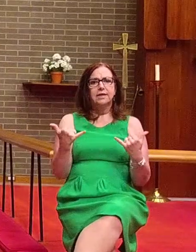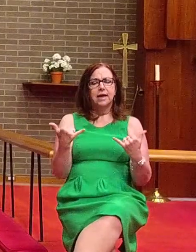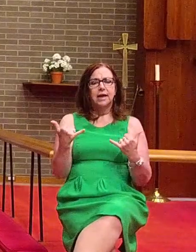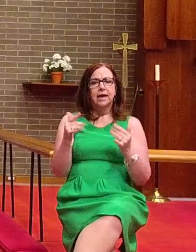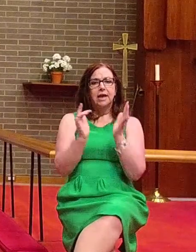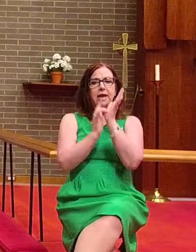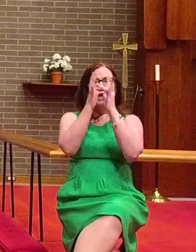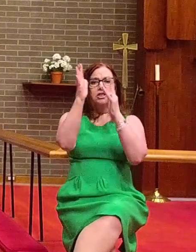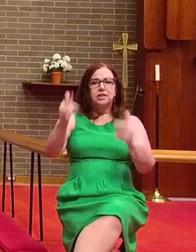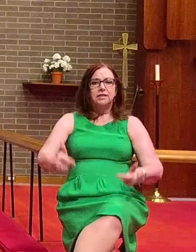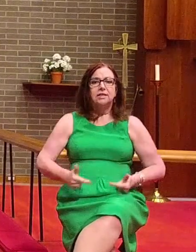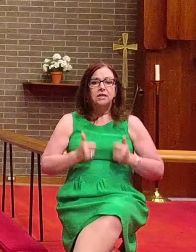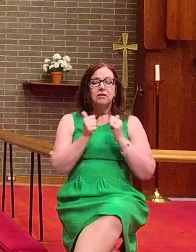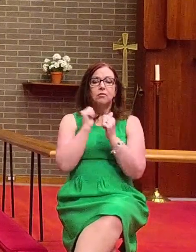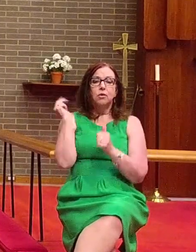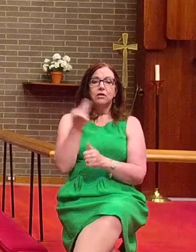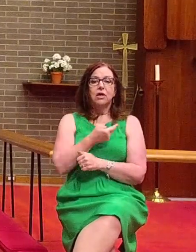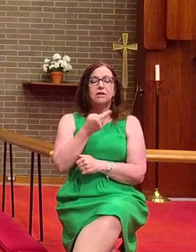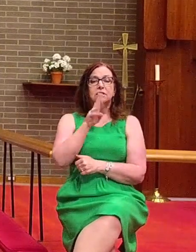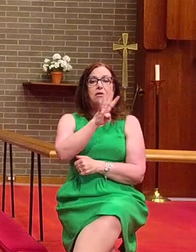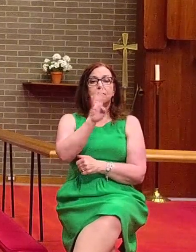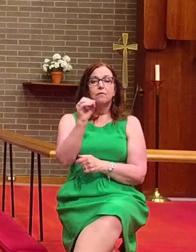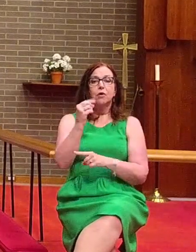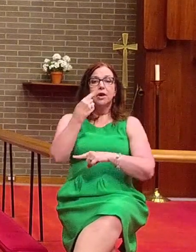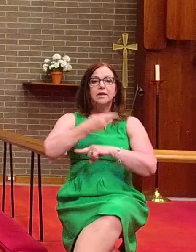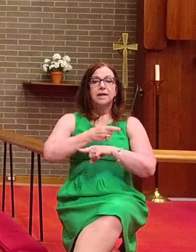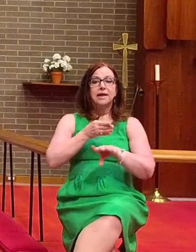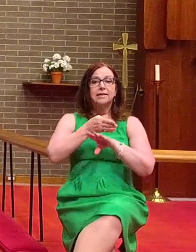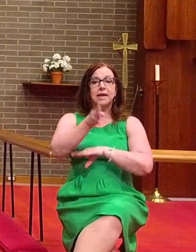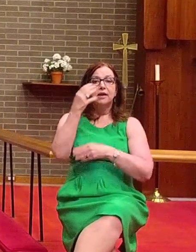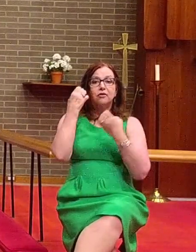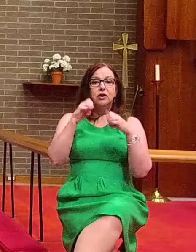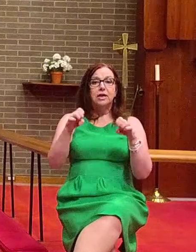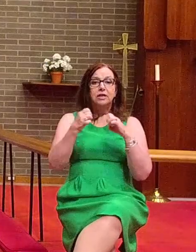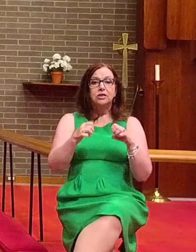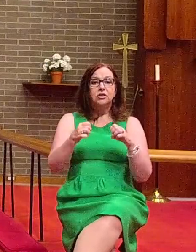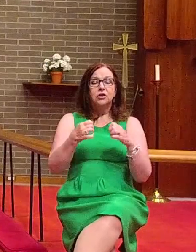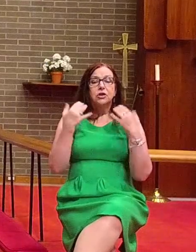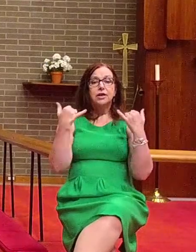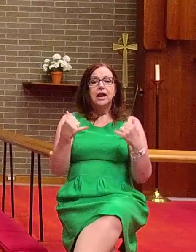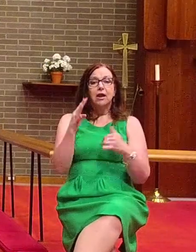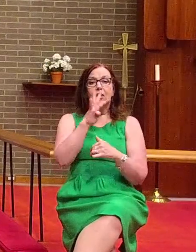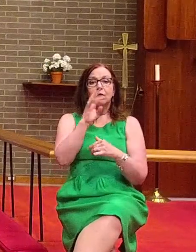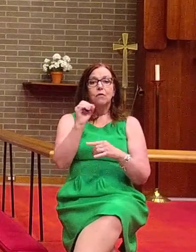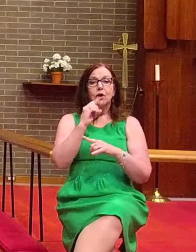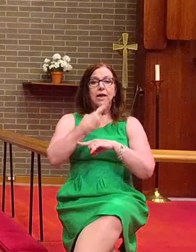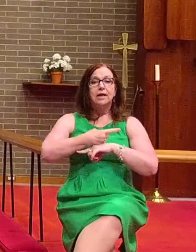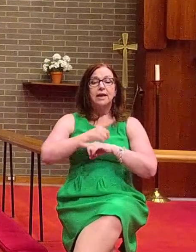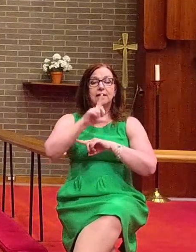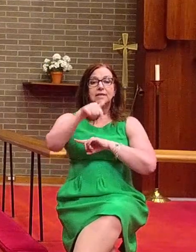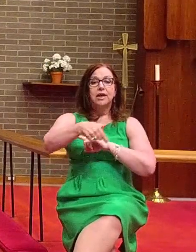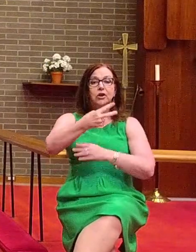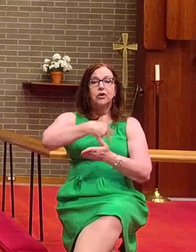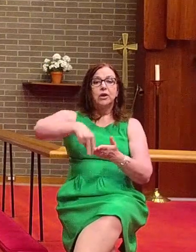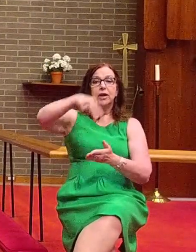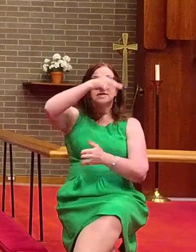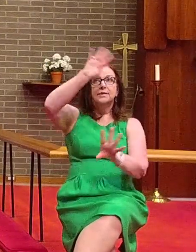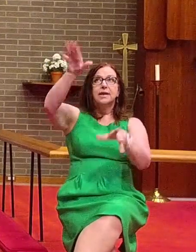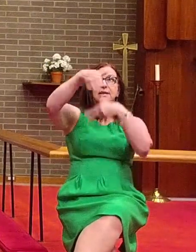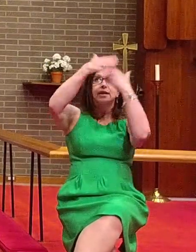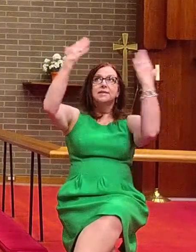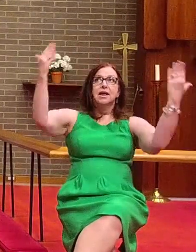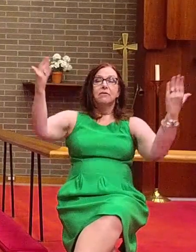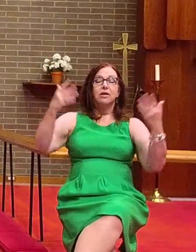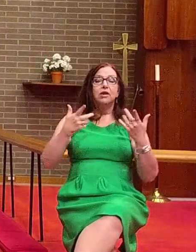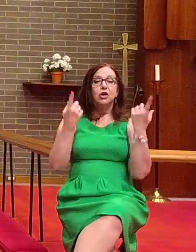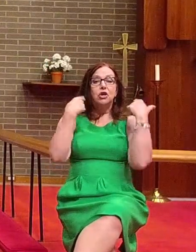for 40 days after Easter, ascended into heaven. During the 40